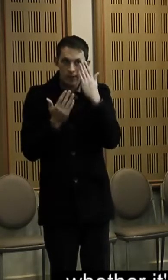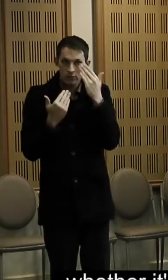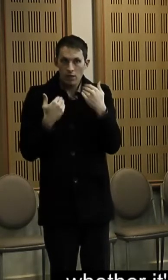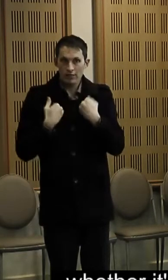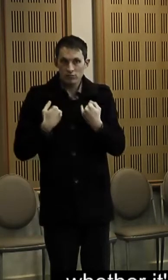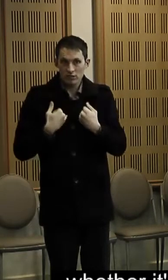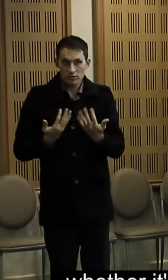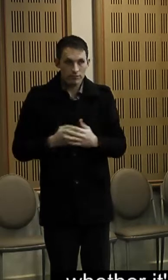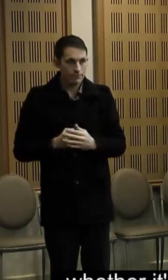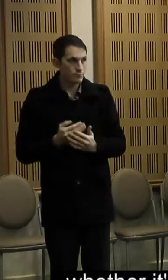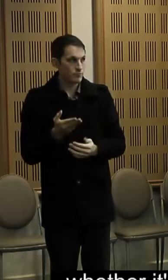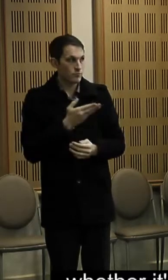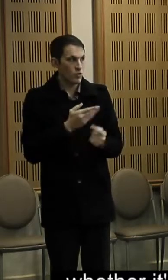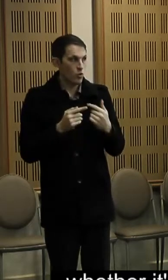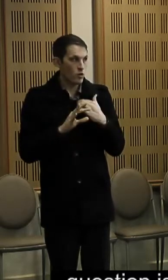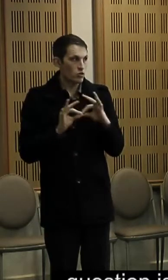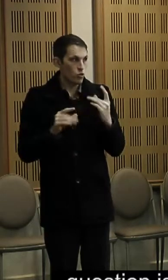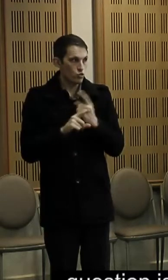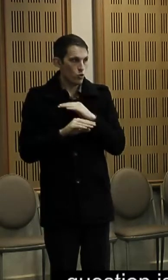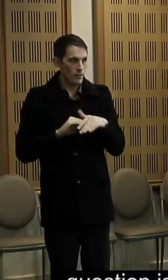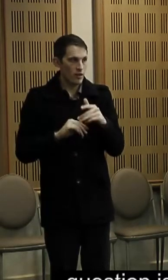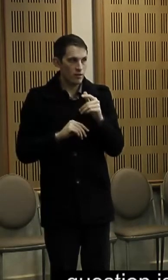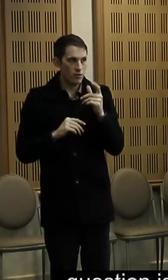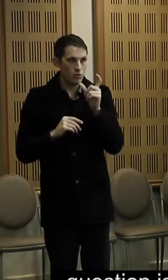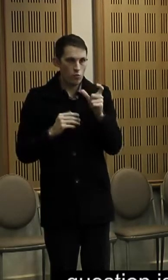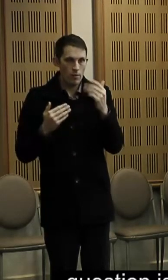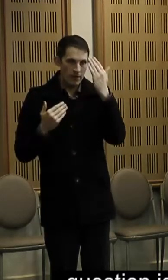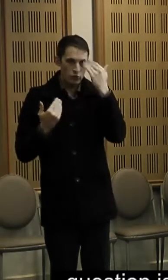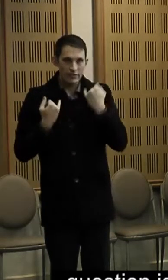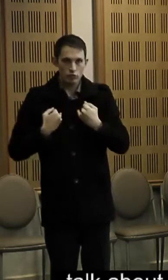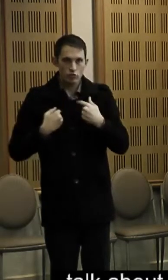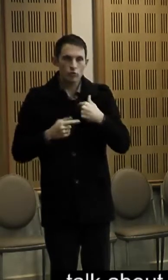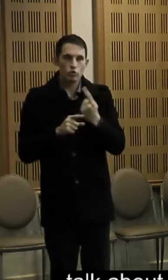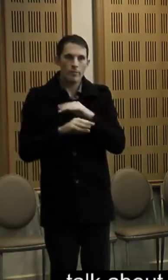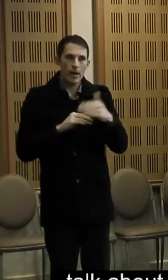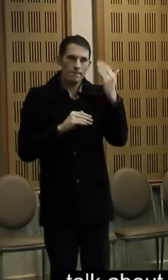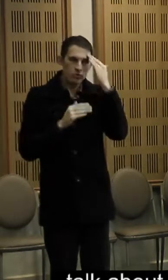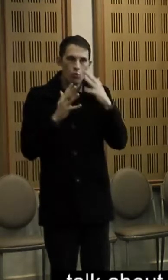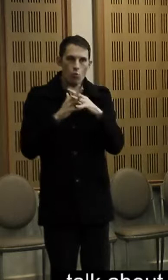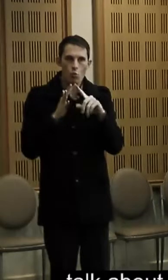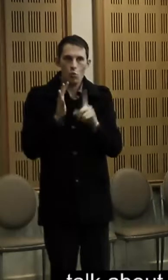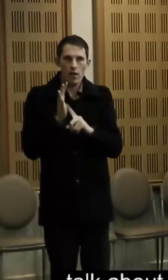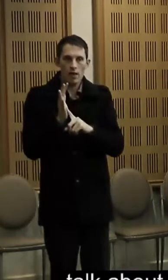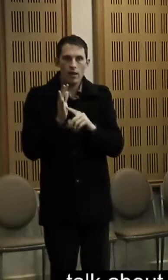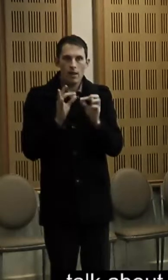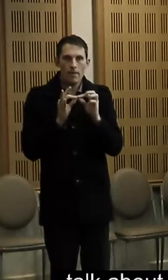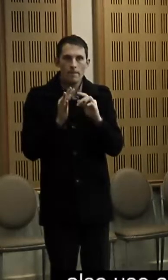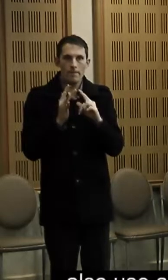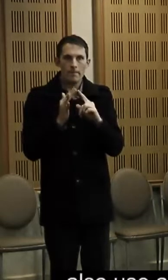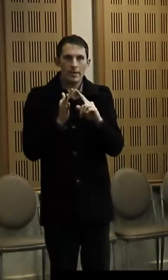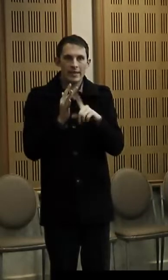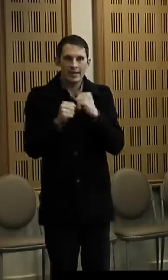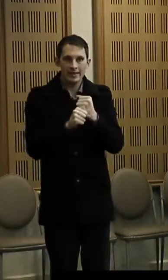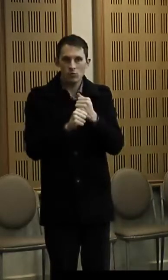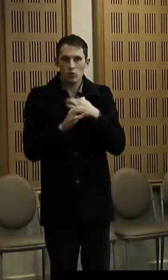so we don't talk about mental illness. We talk about mental well-being, so we don't use a medical model at all.